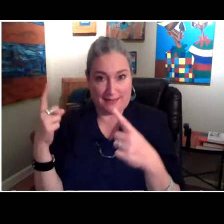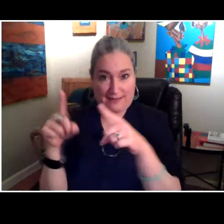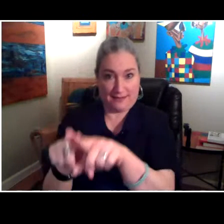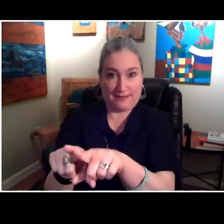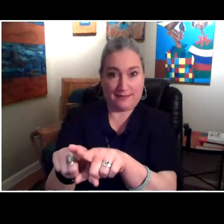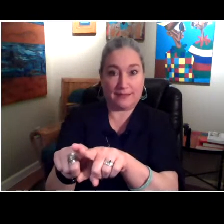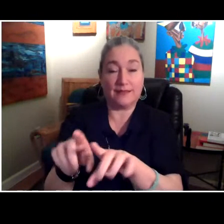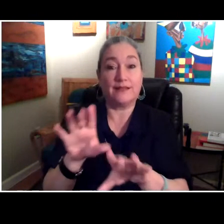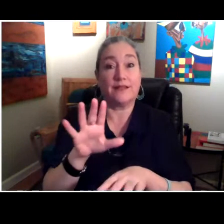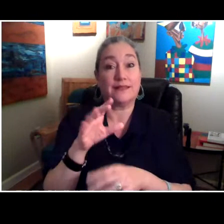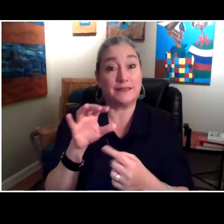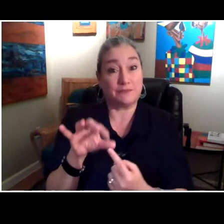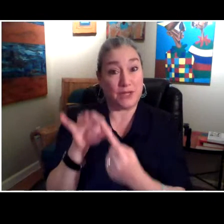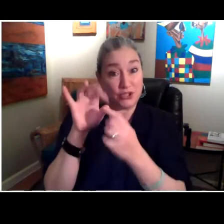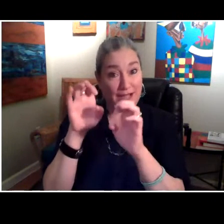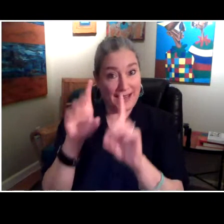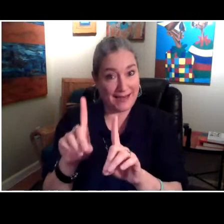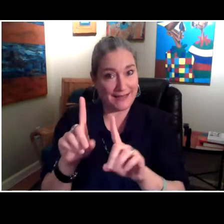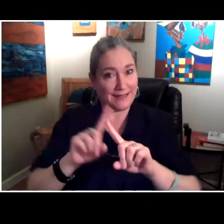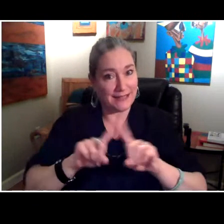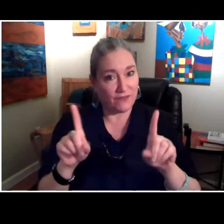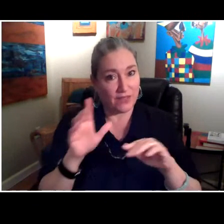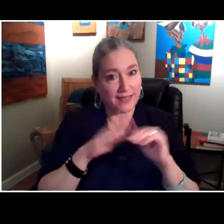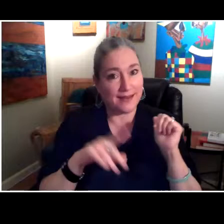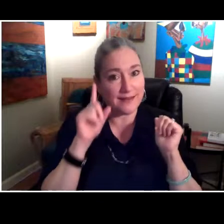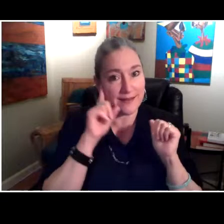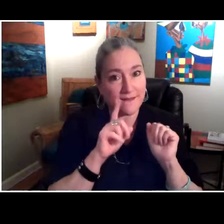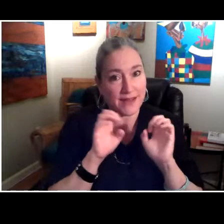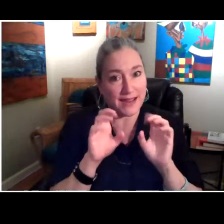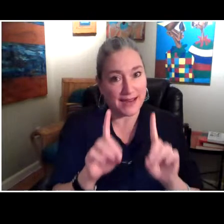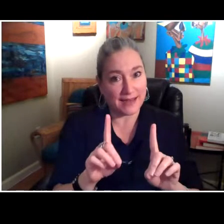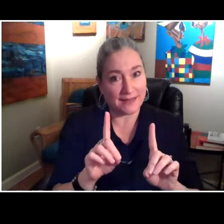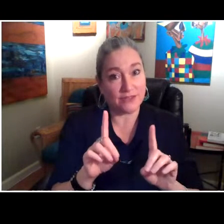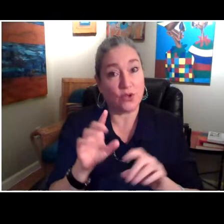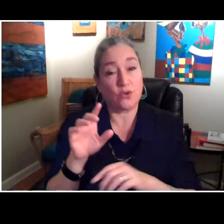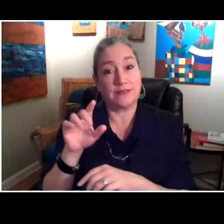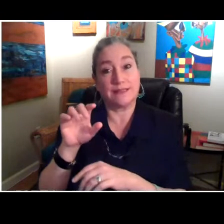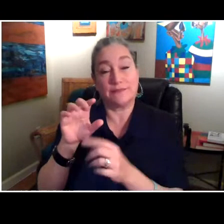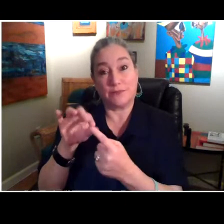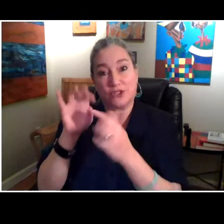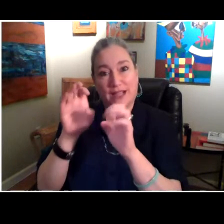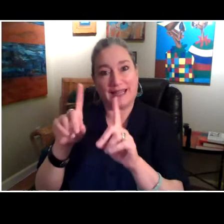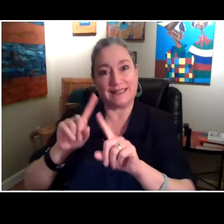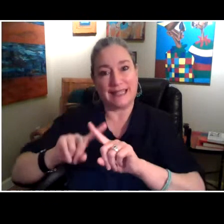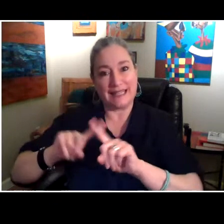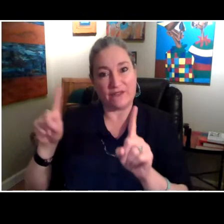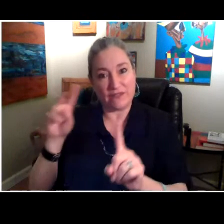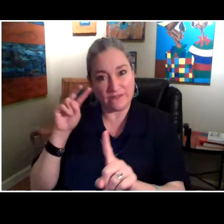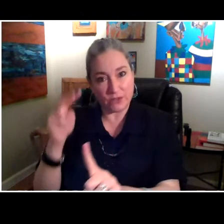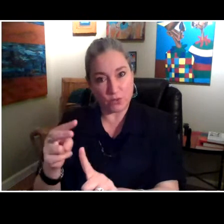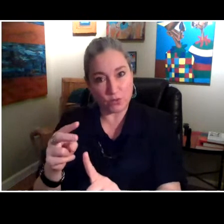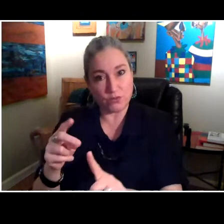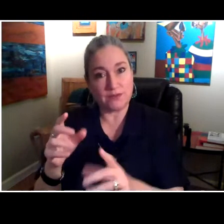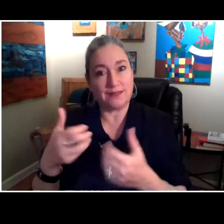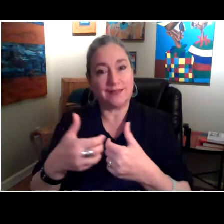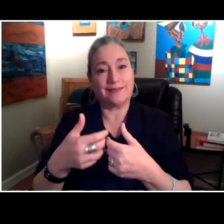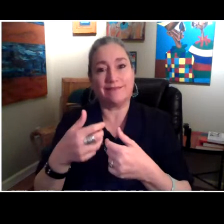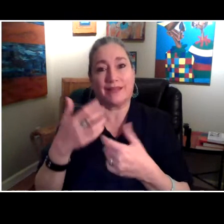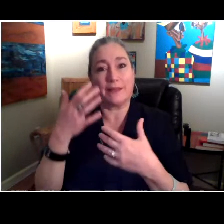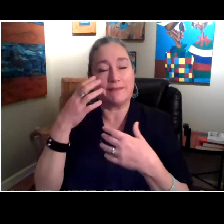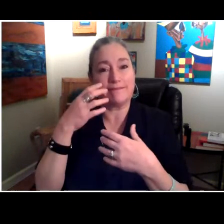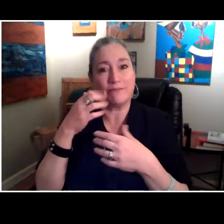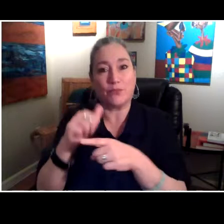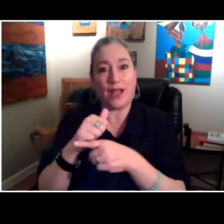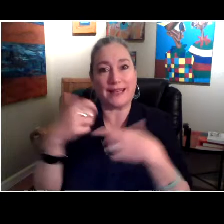became available. So both cochlear implants and special education were happening around the same time, which